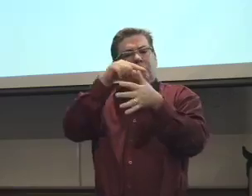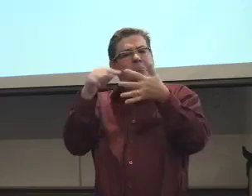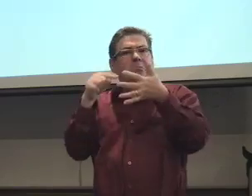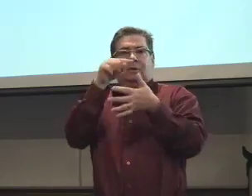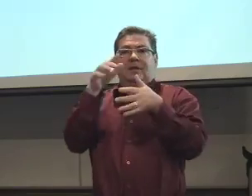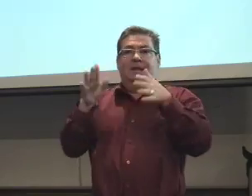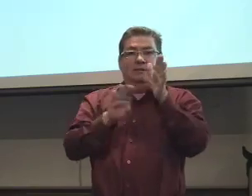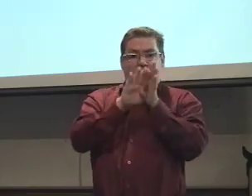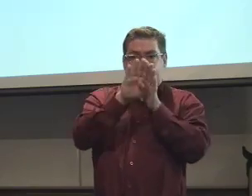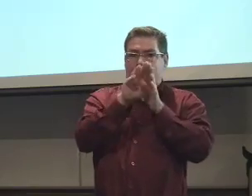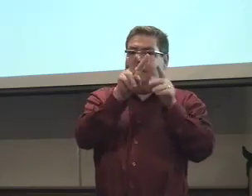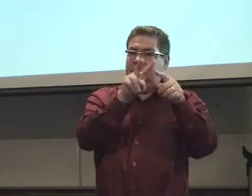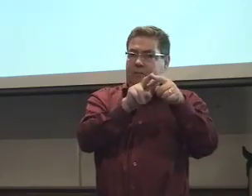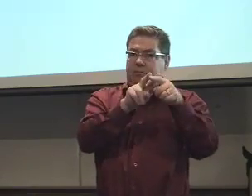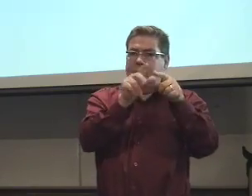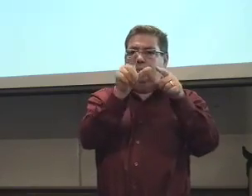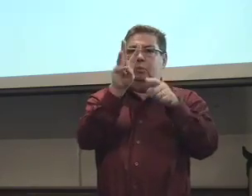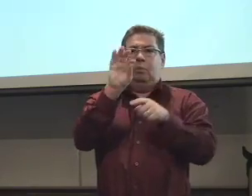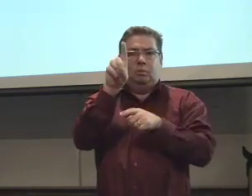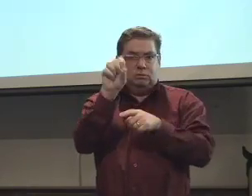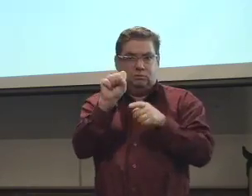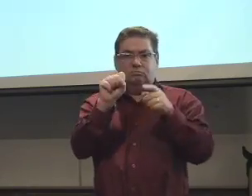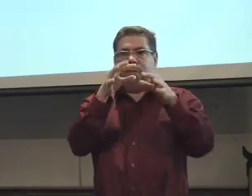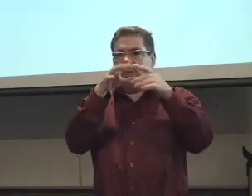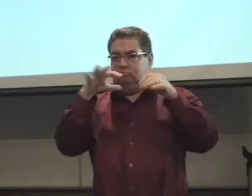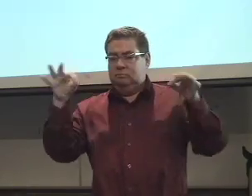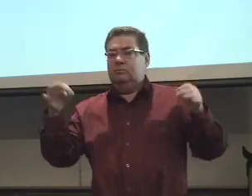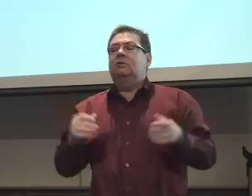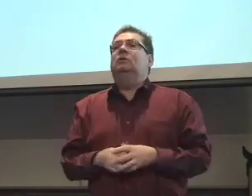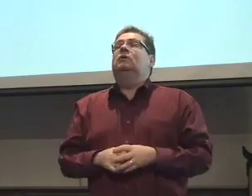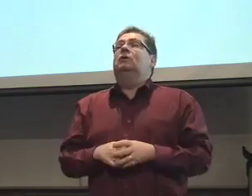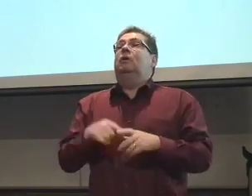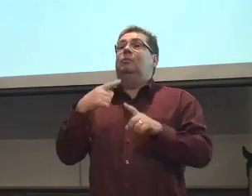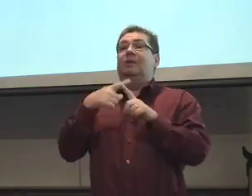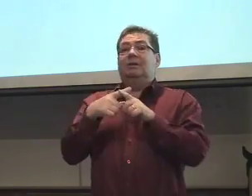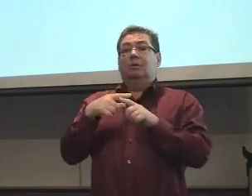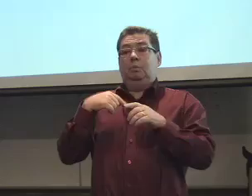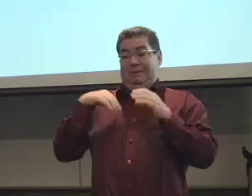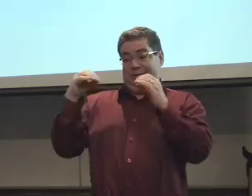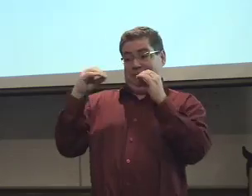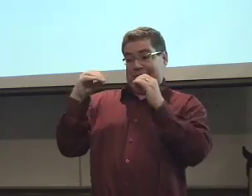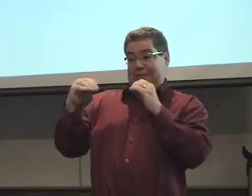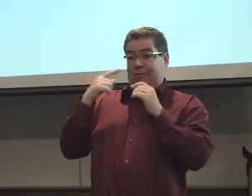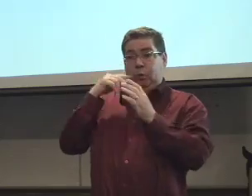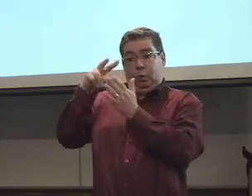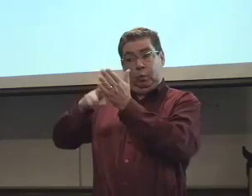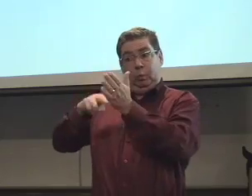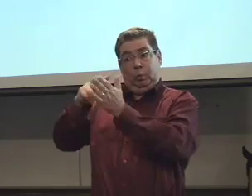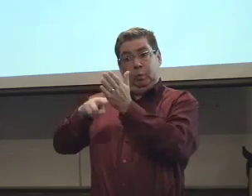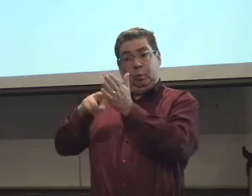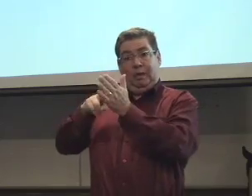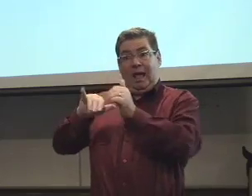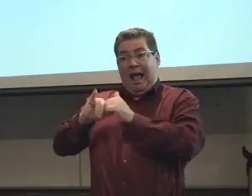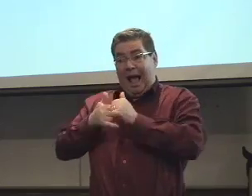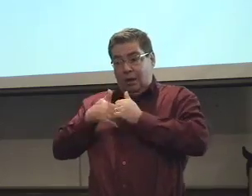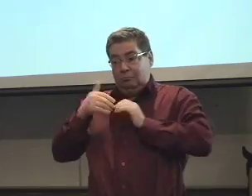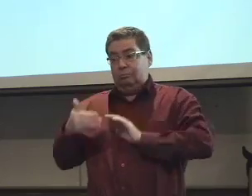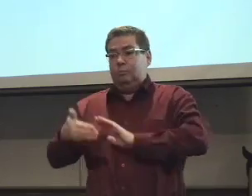The second thing is, this way we teach deaf children to read is very faulty. I'm going to show you some real examples